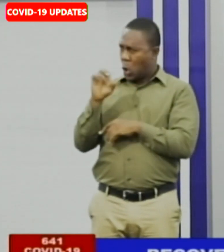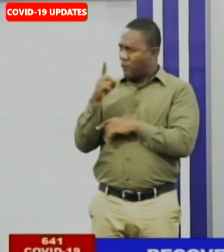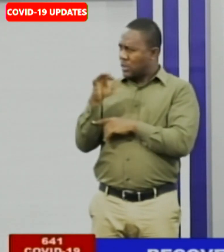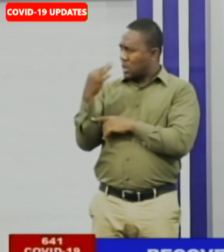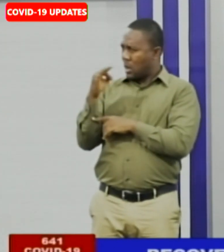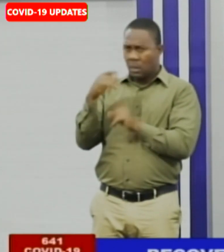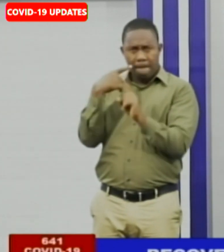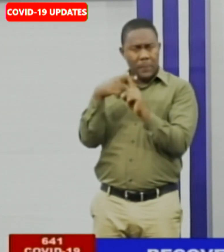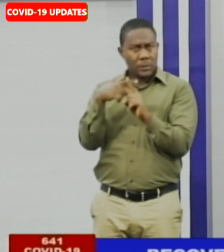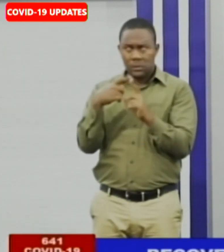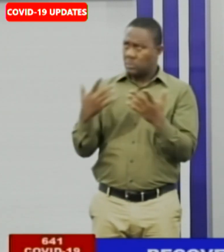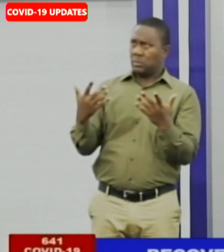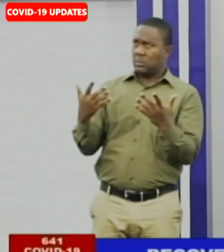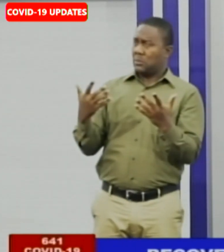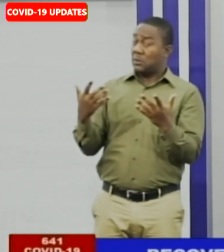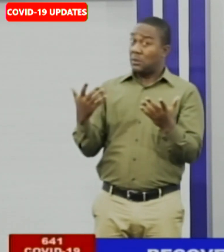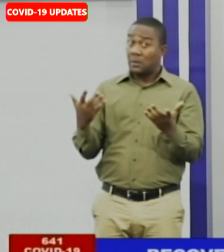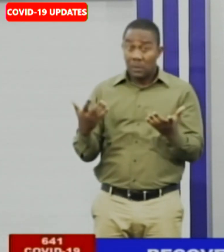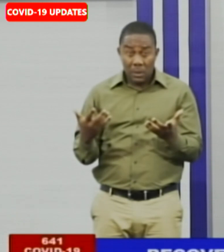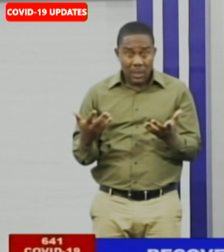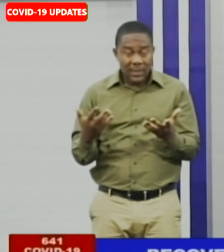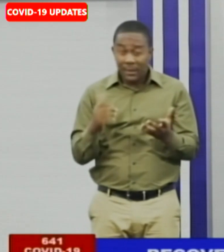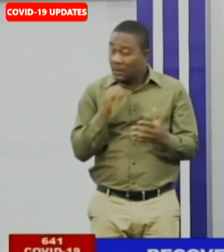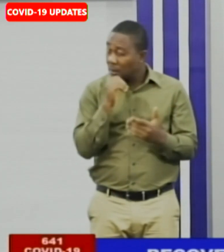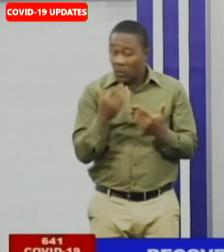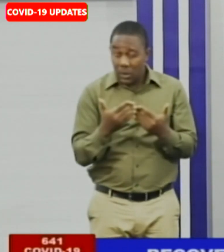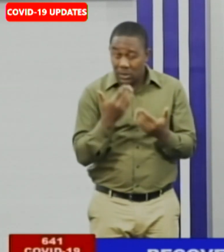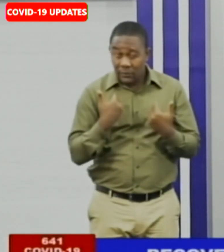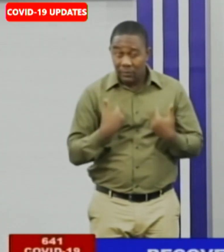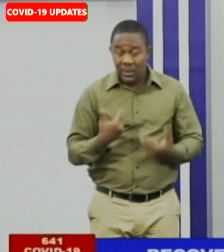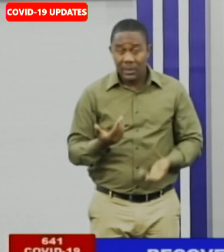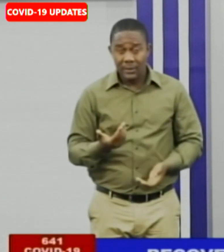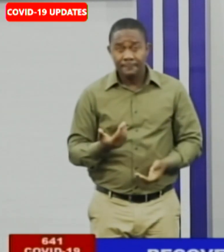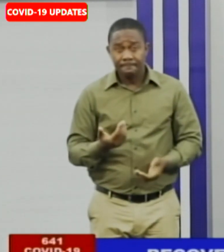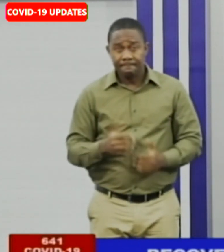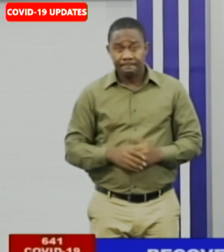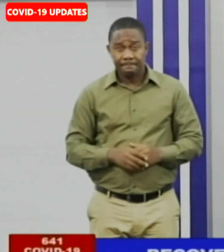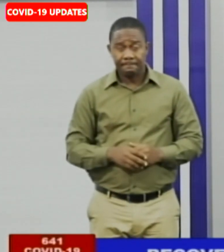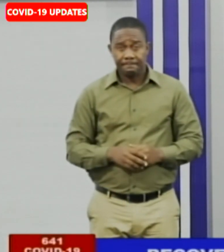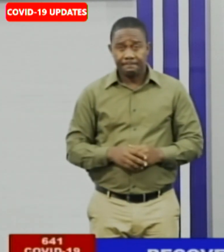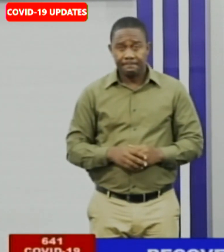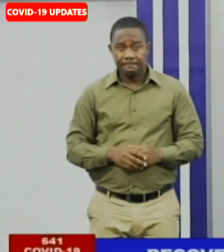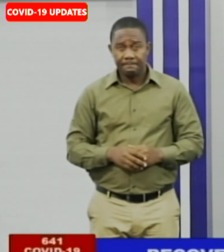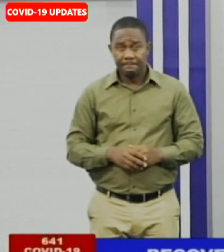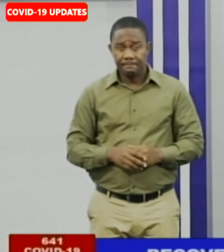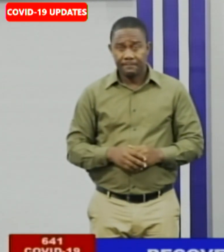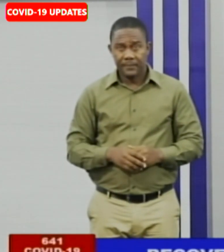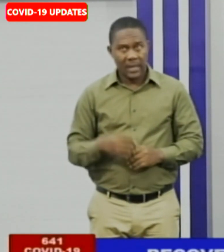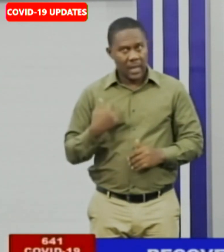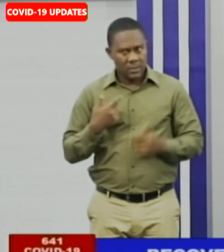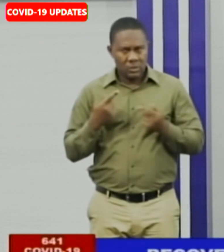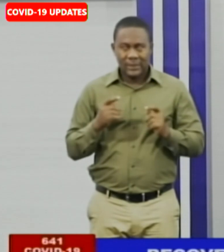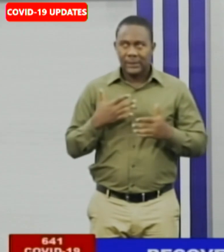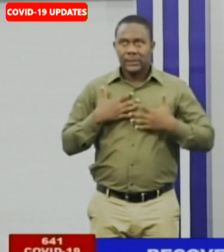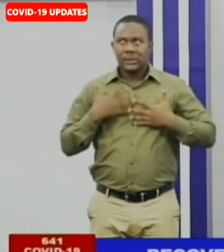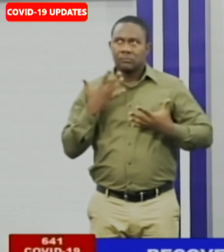In fact, it wasn't easy for me. I was trying to control myself.